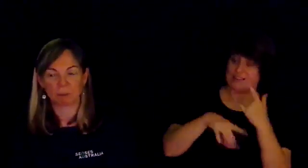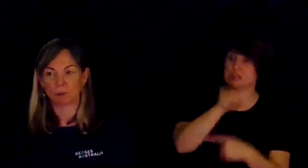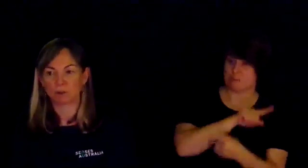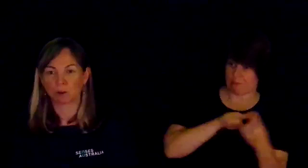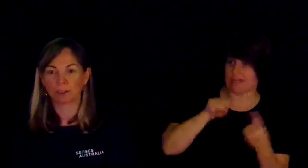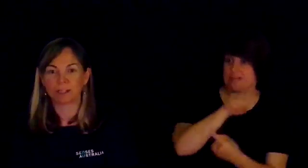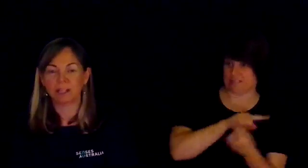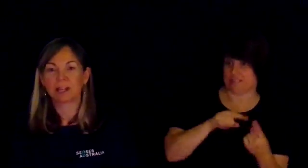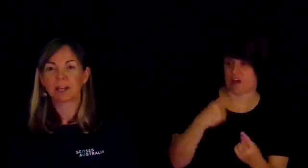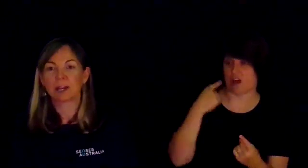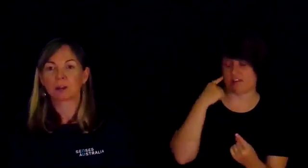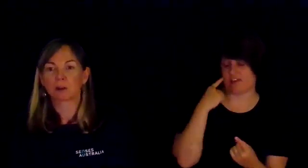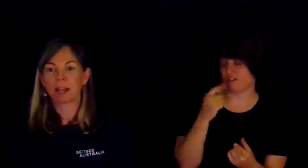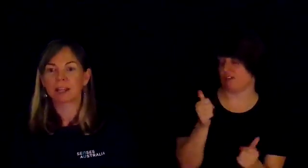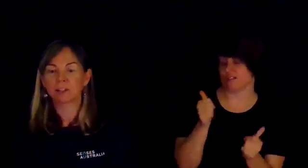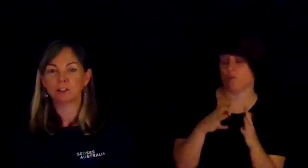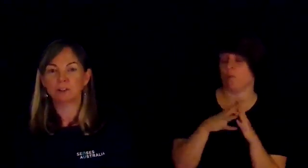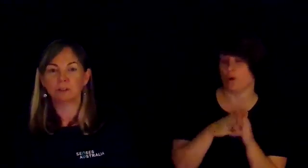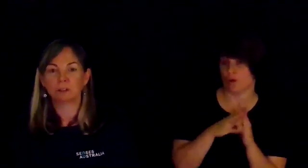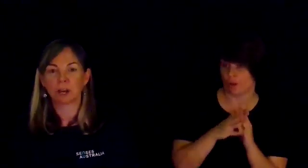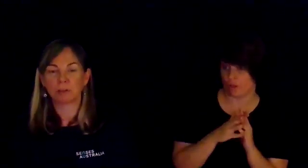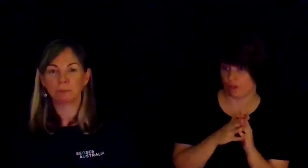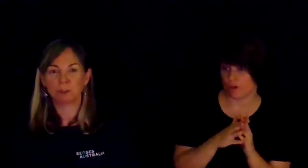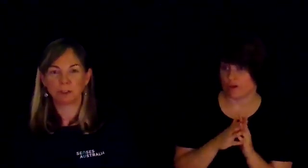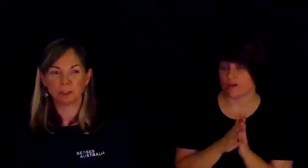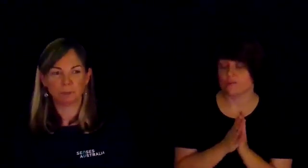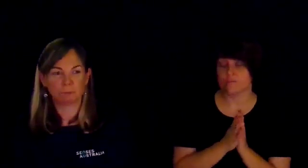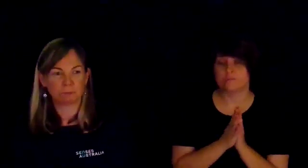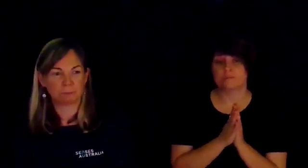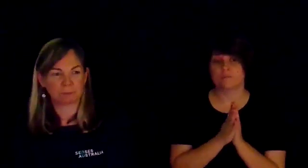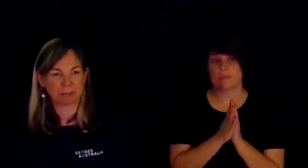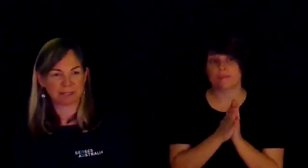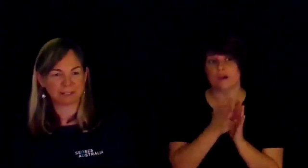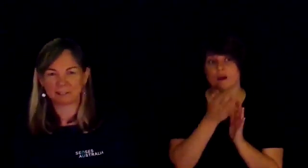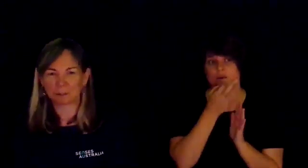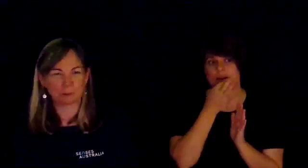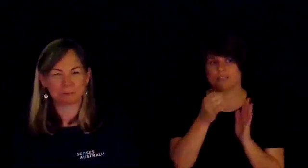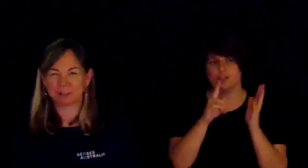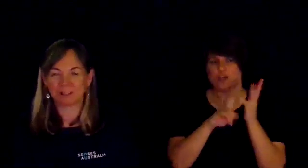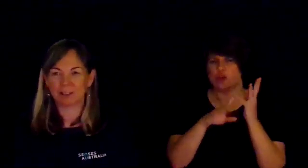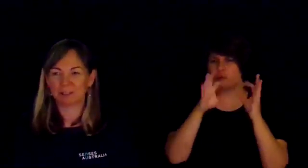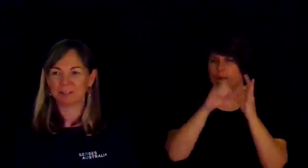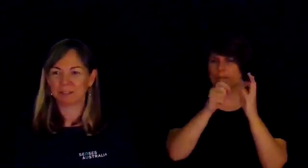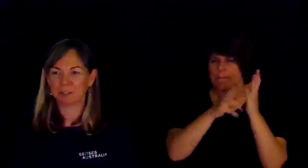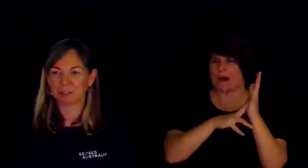that's come through strongly. Craig, can you unmute Ubuntu or